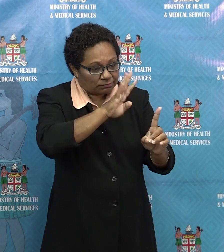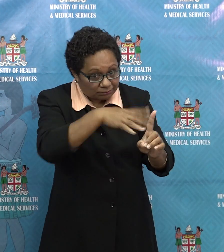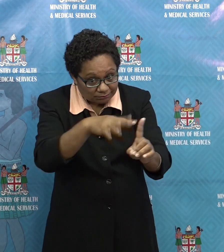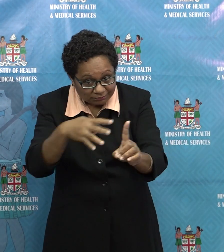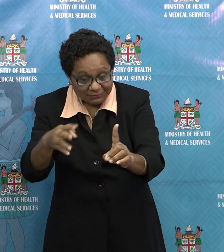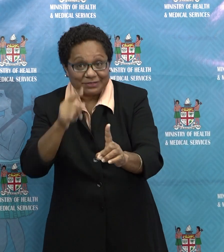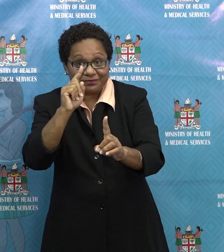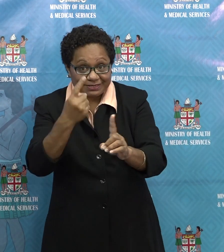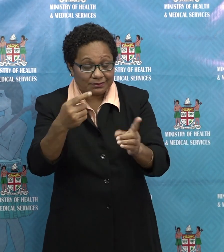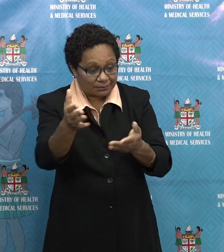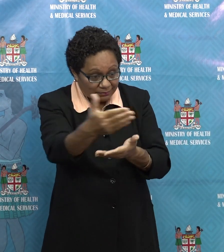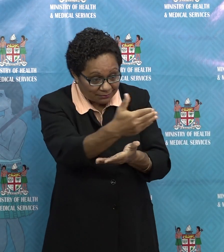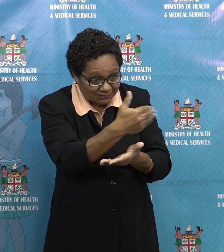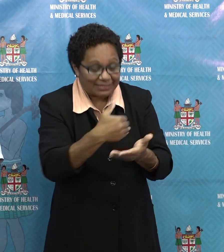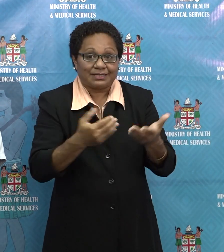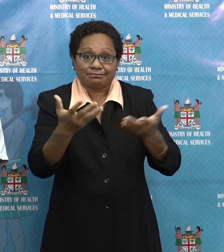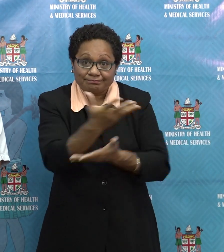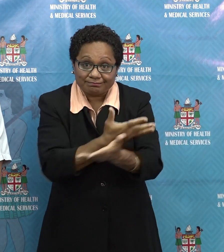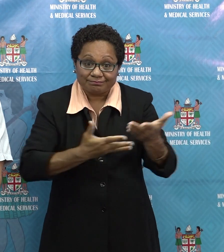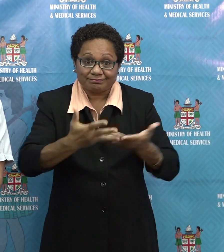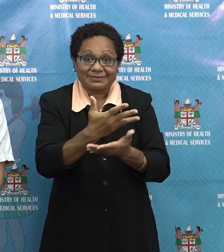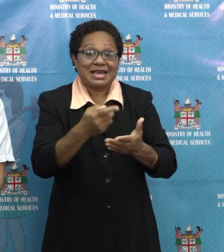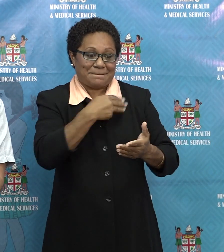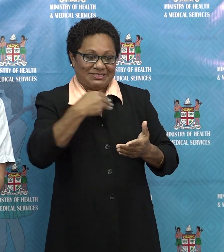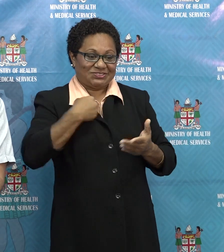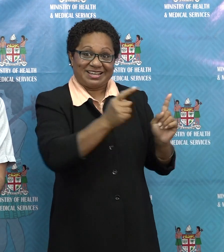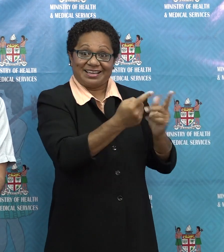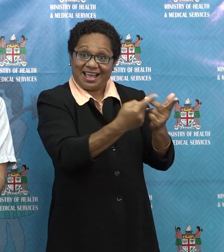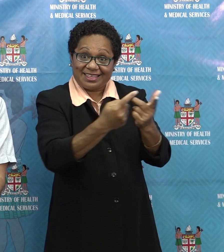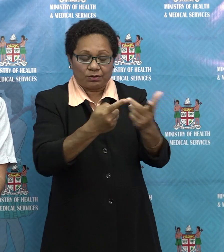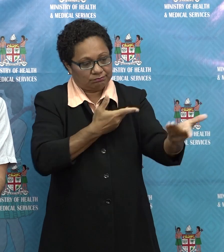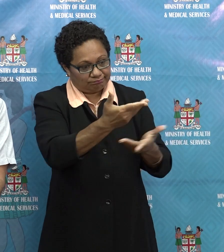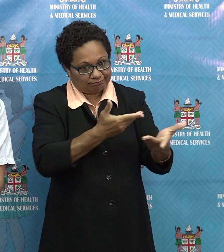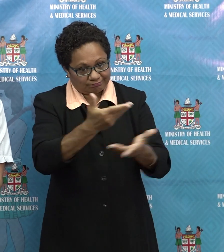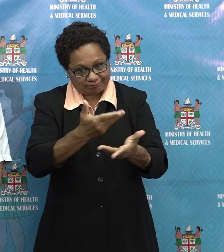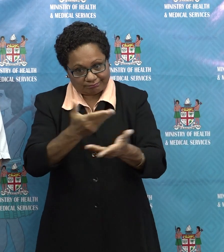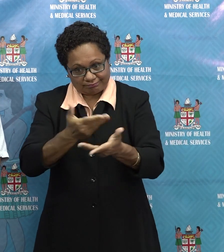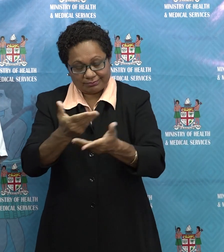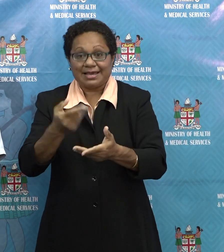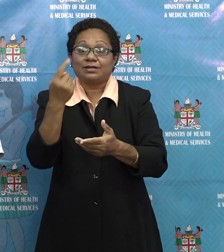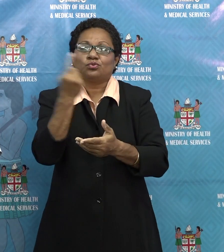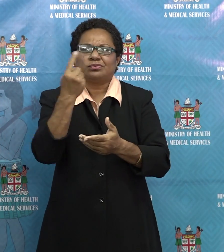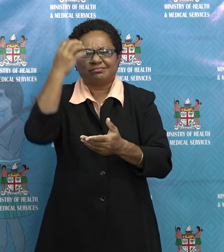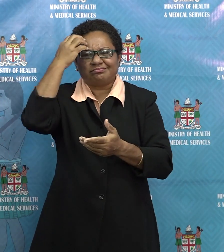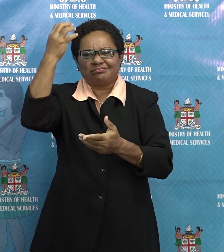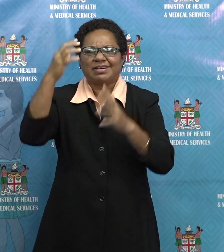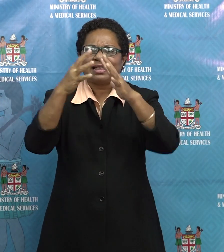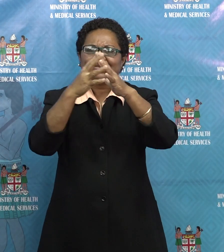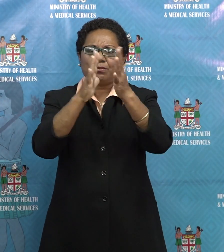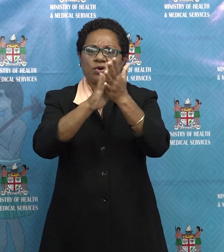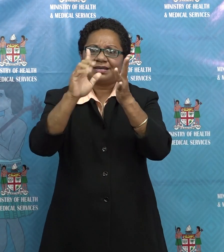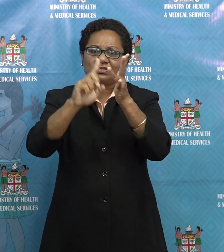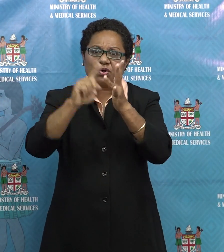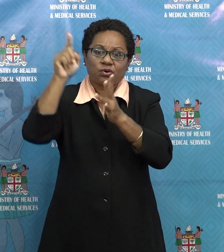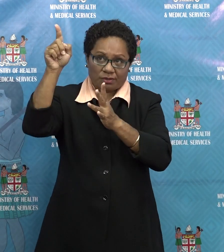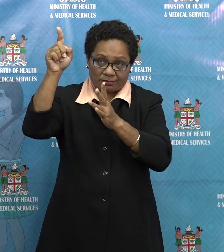testing, with the advice from other ministries and the experts from WHO, along with input